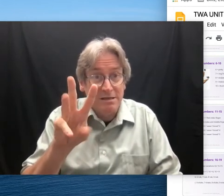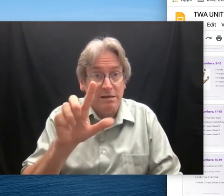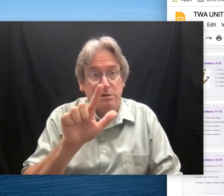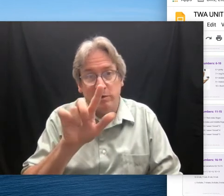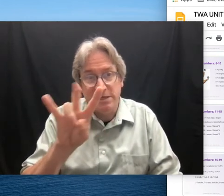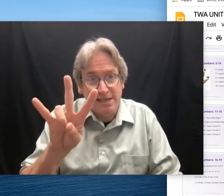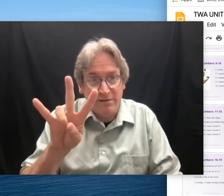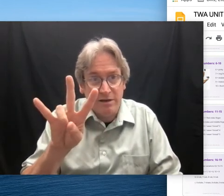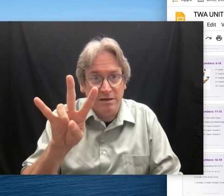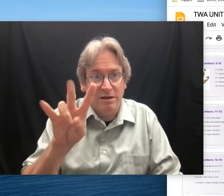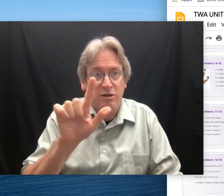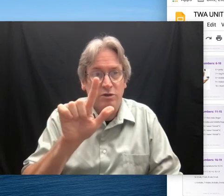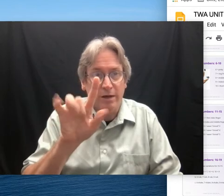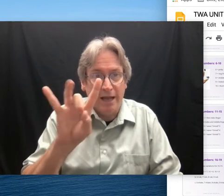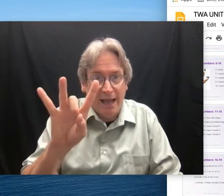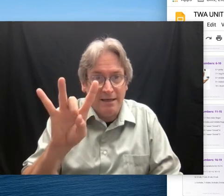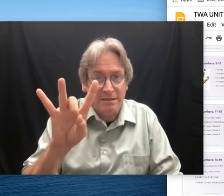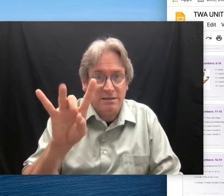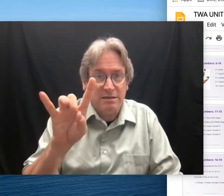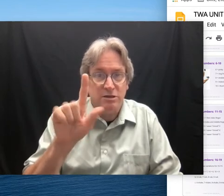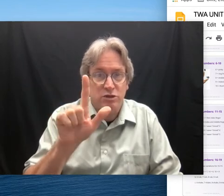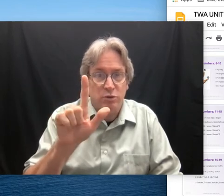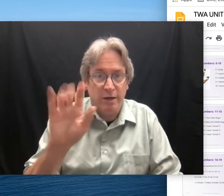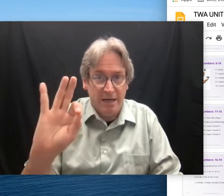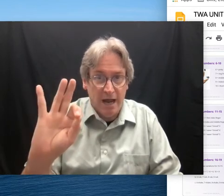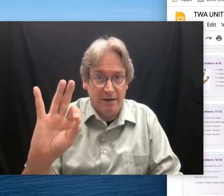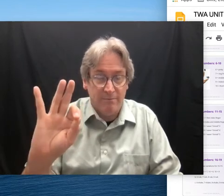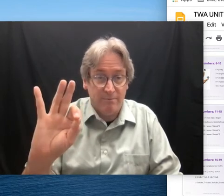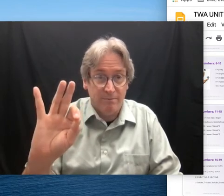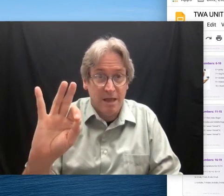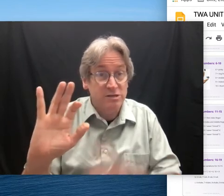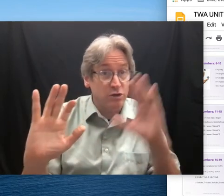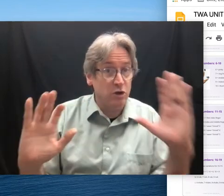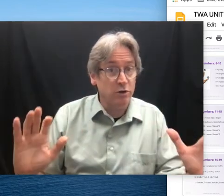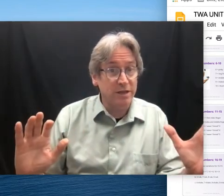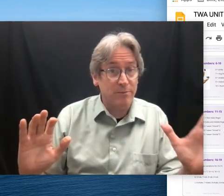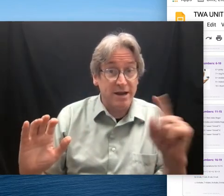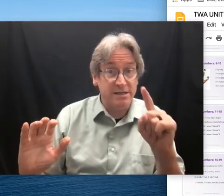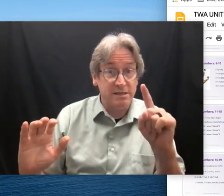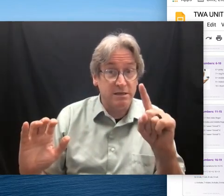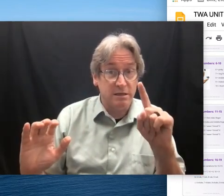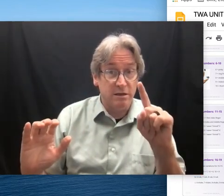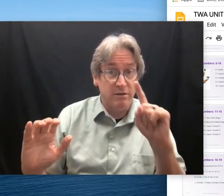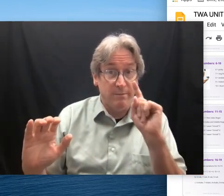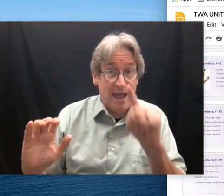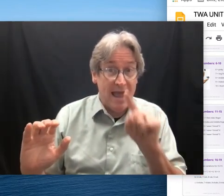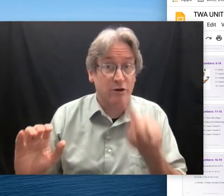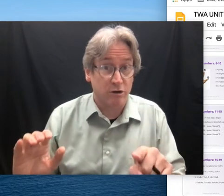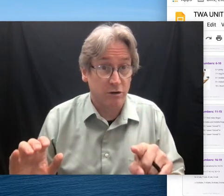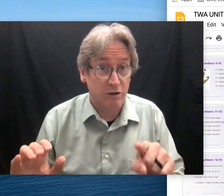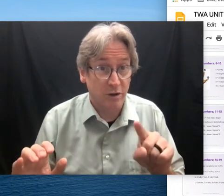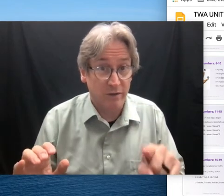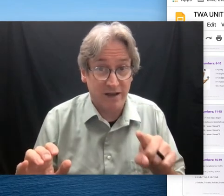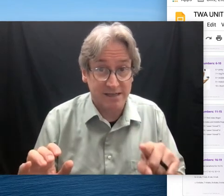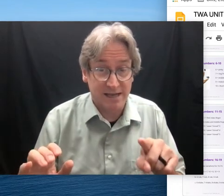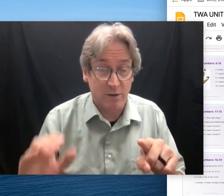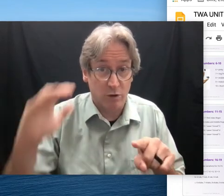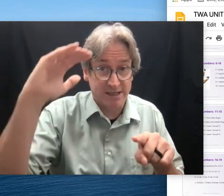26, 27, 28, 29. So the only one that breaks the pattern